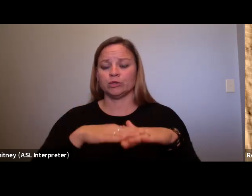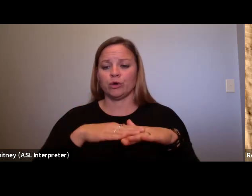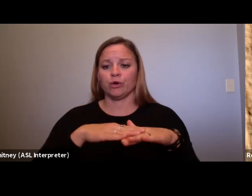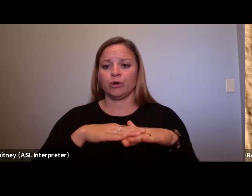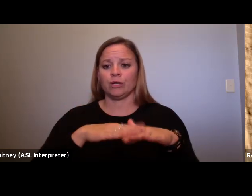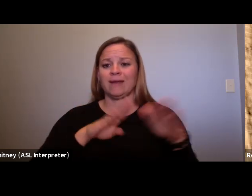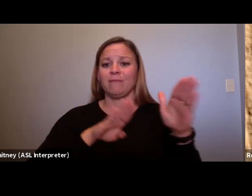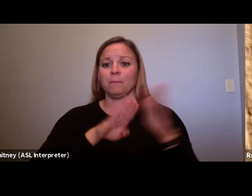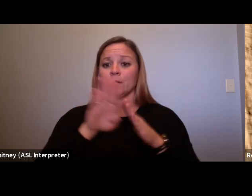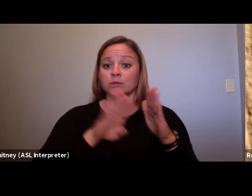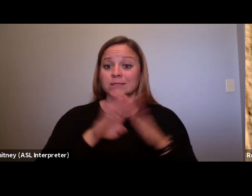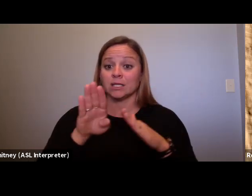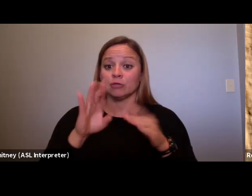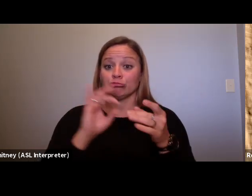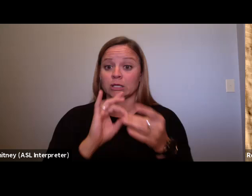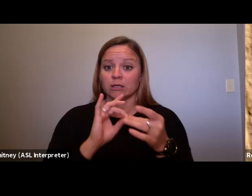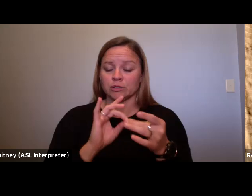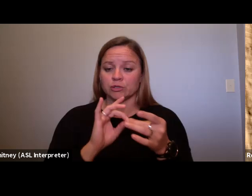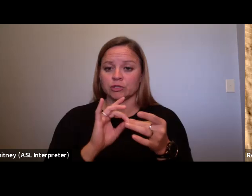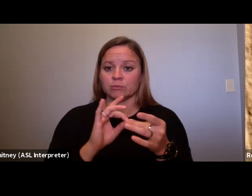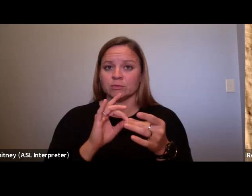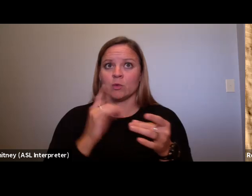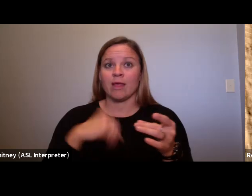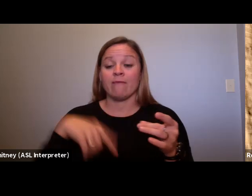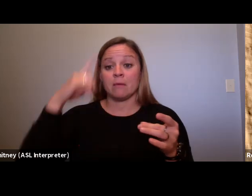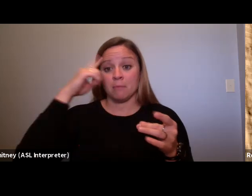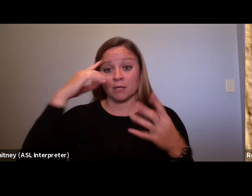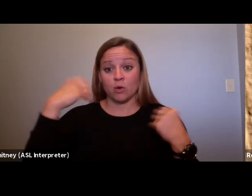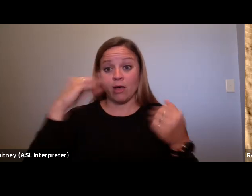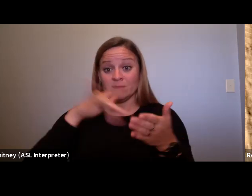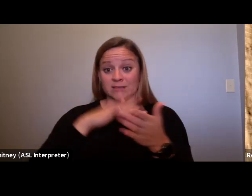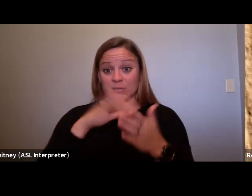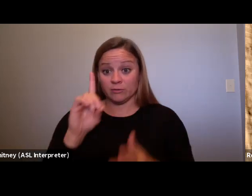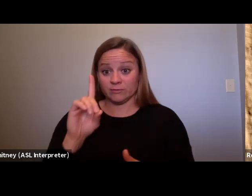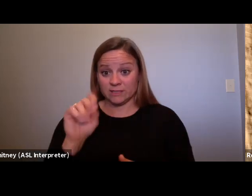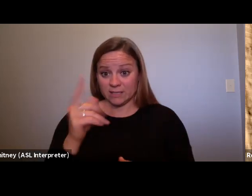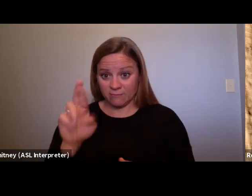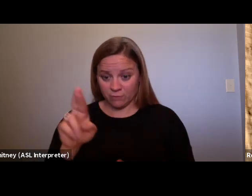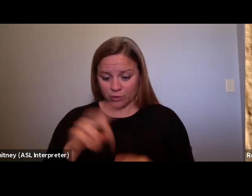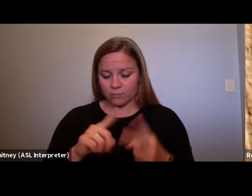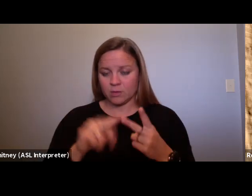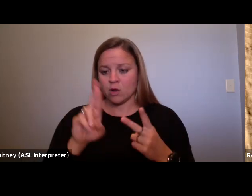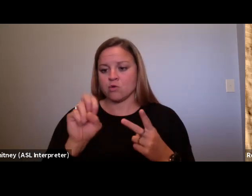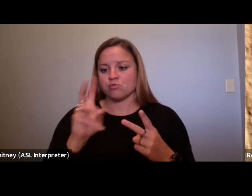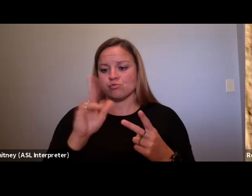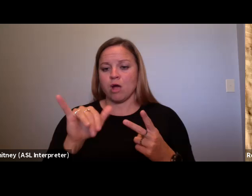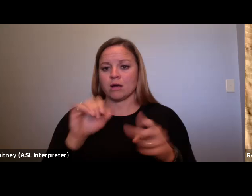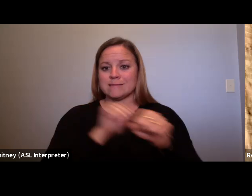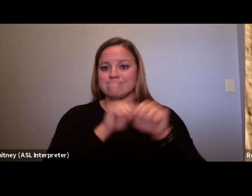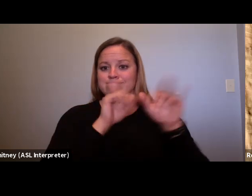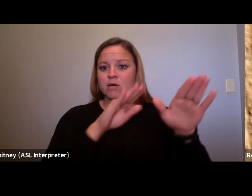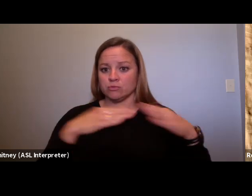building relationships. So there's the Mental Health Center of Denver, and then there's Rocky Mountain Human